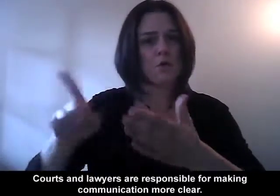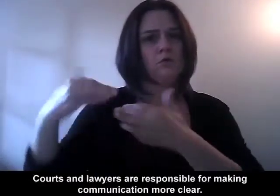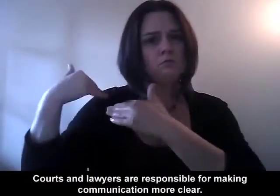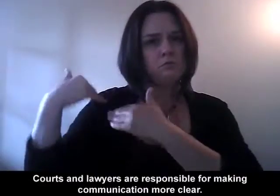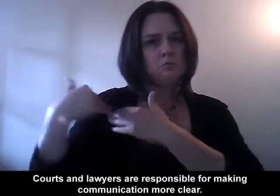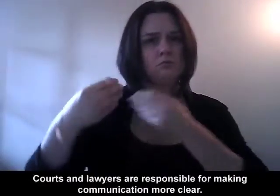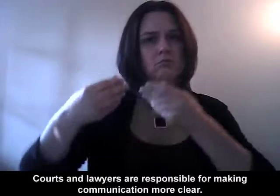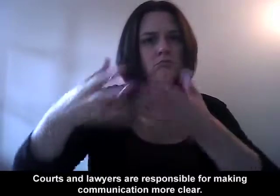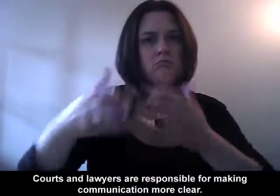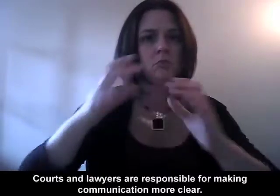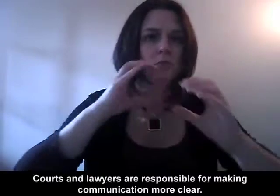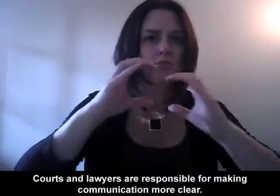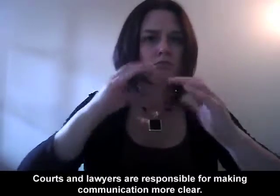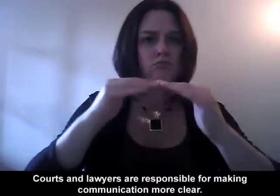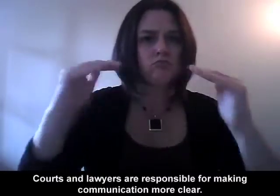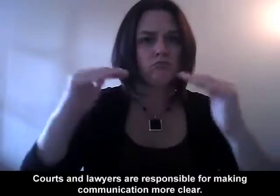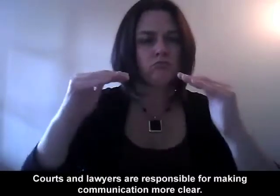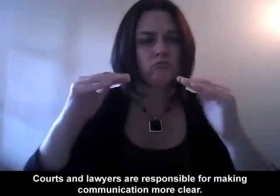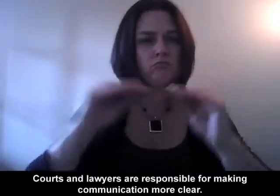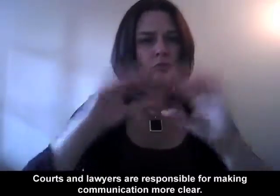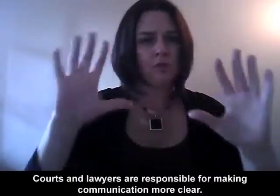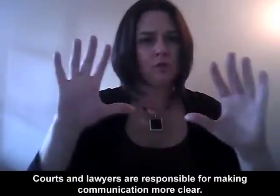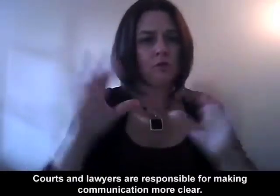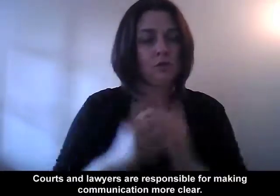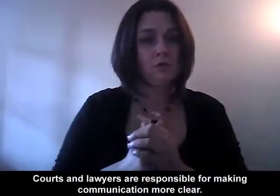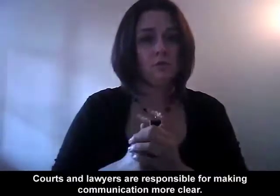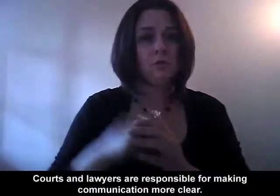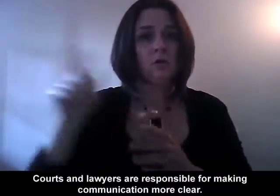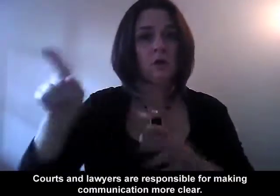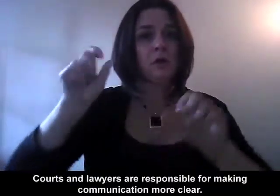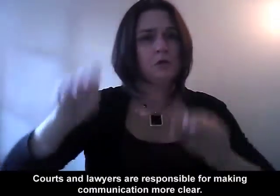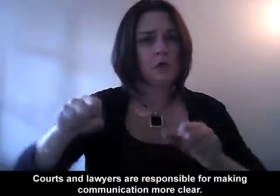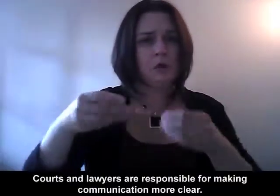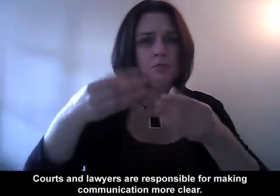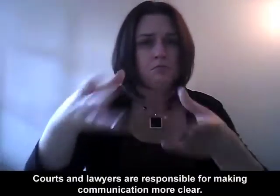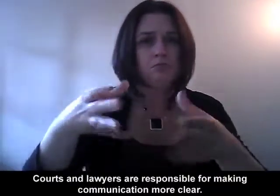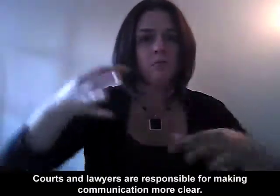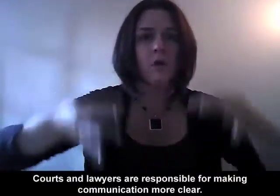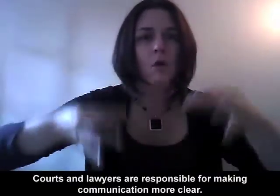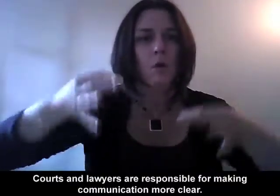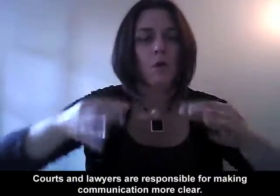Courts and lawyers are responsible for making communication more clear.